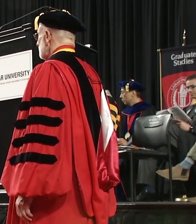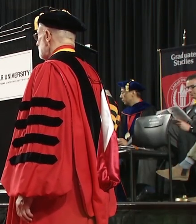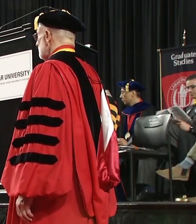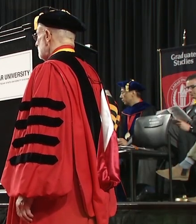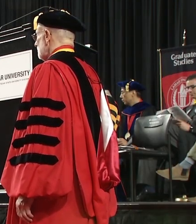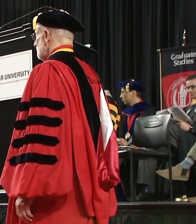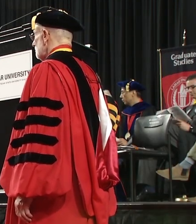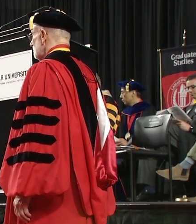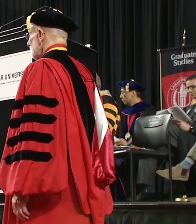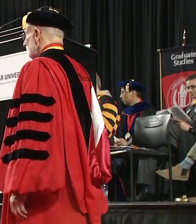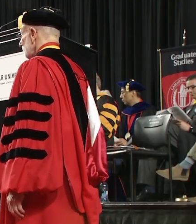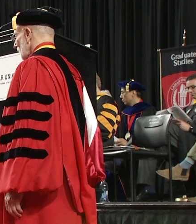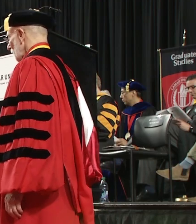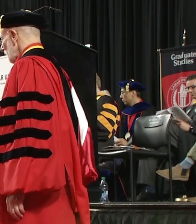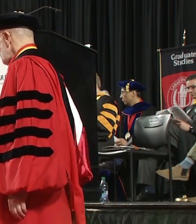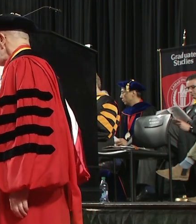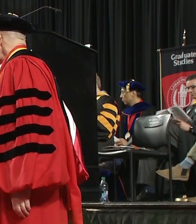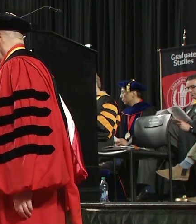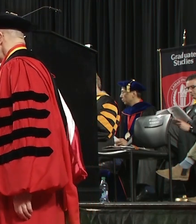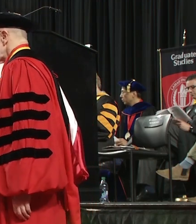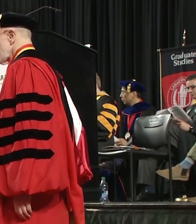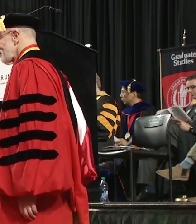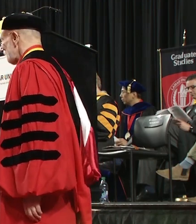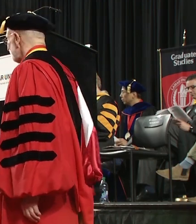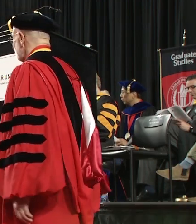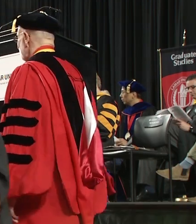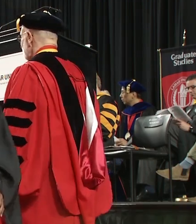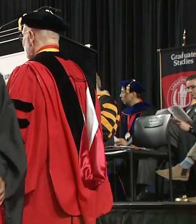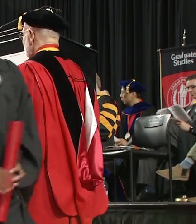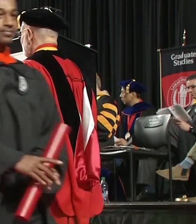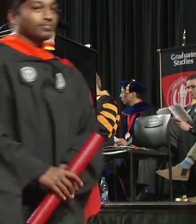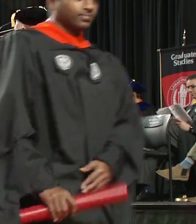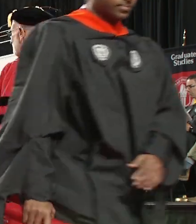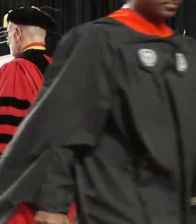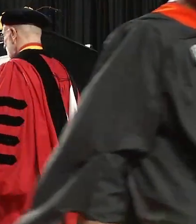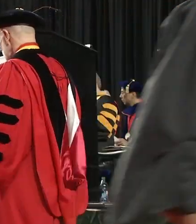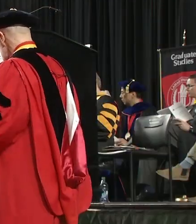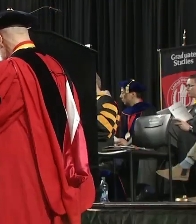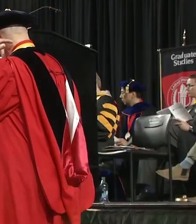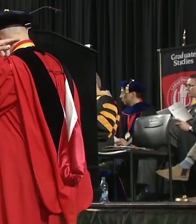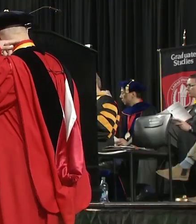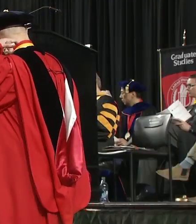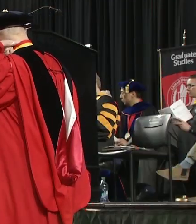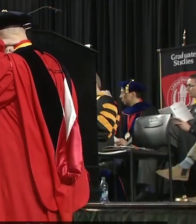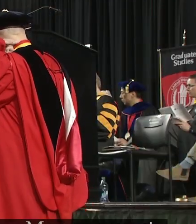Master of Engineering Management, Sudeep Manandar.